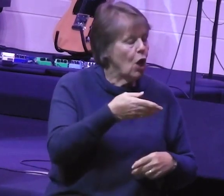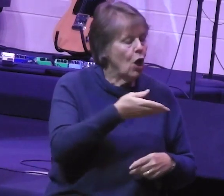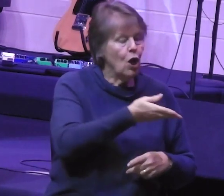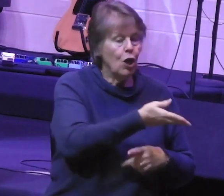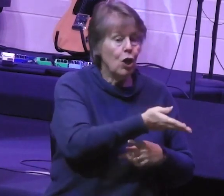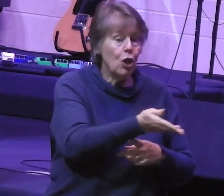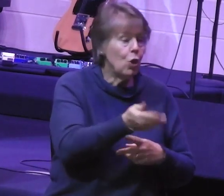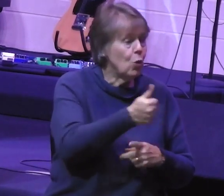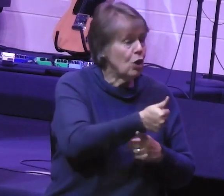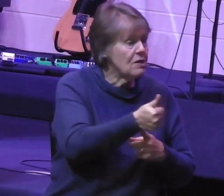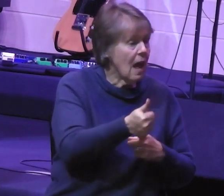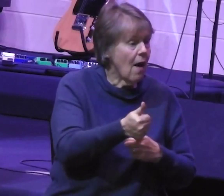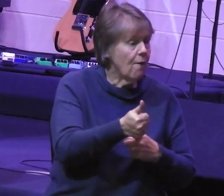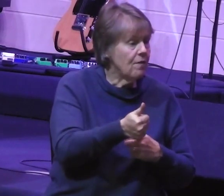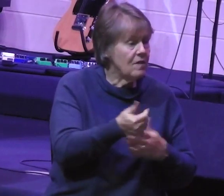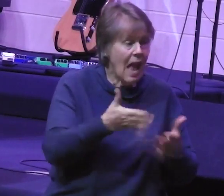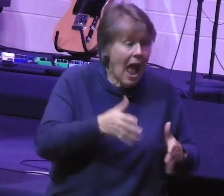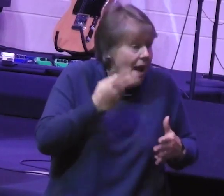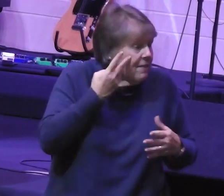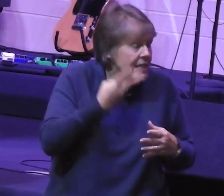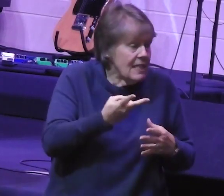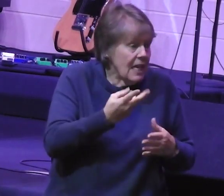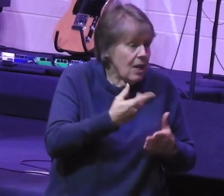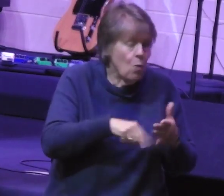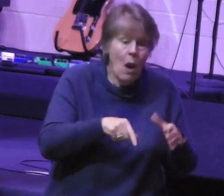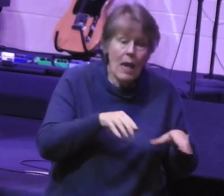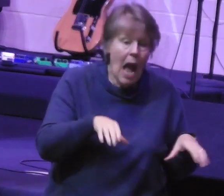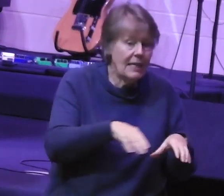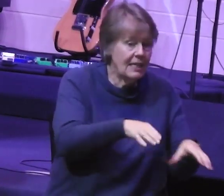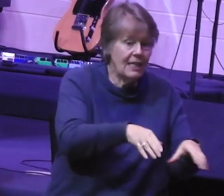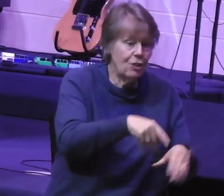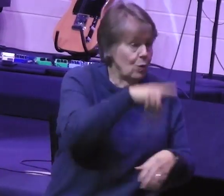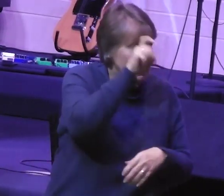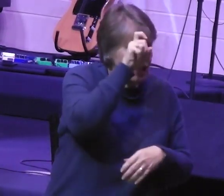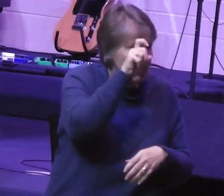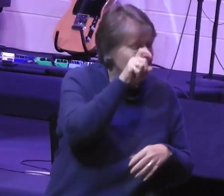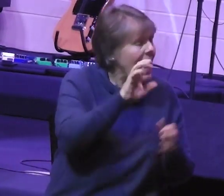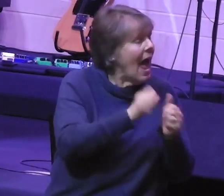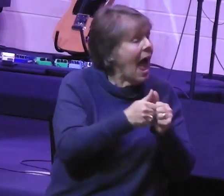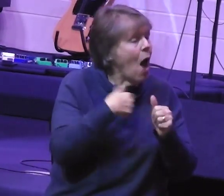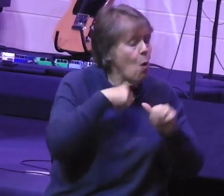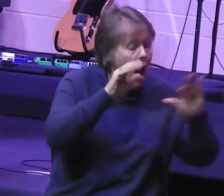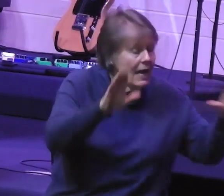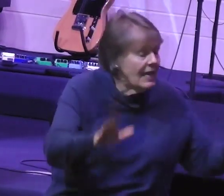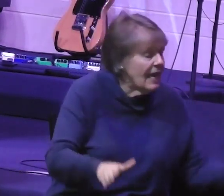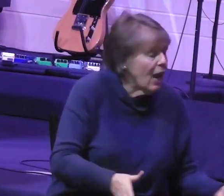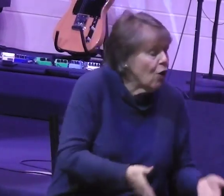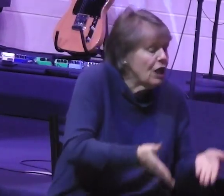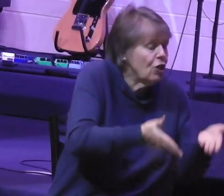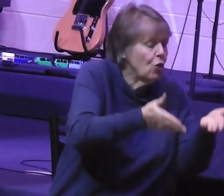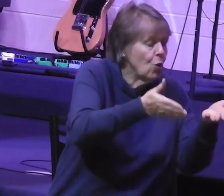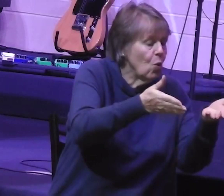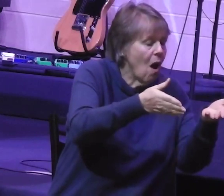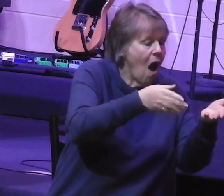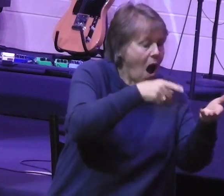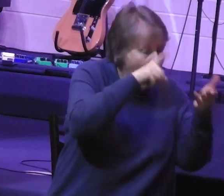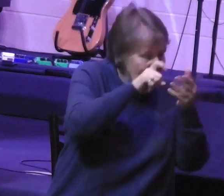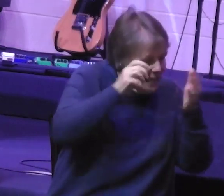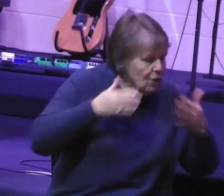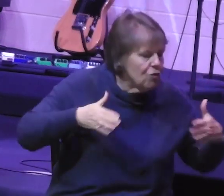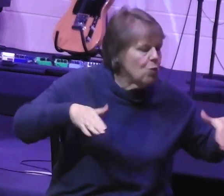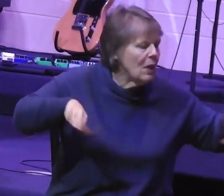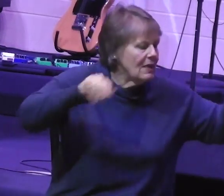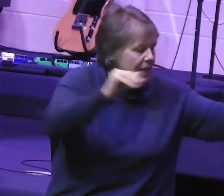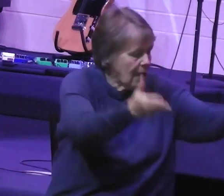yourselves have seen what I did to Egypt, how I carried you on eagle's wings and brought you to myself.